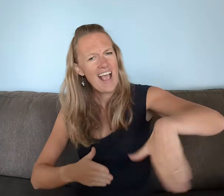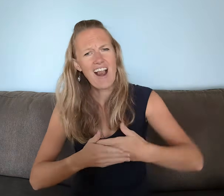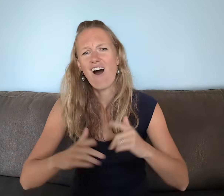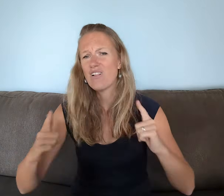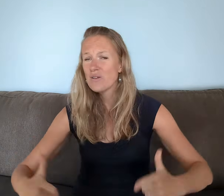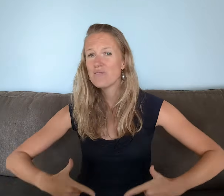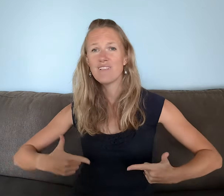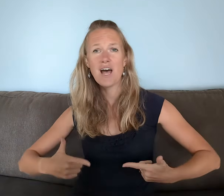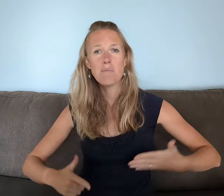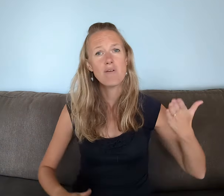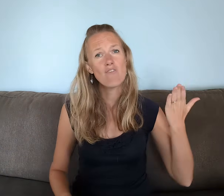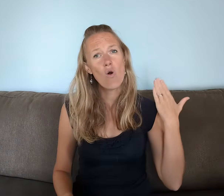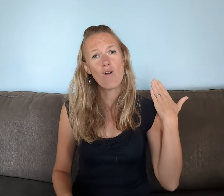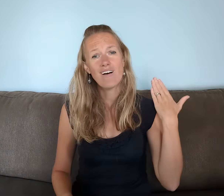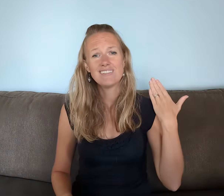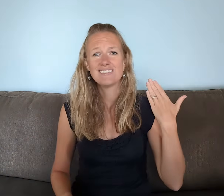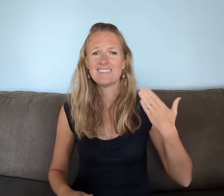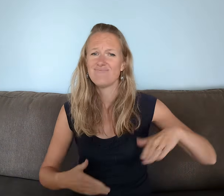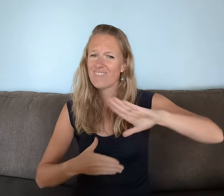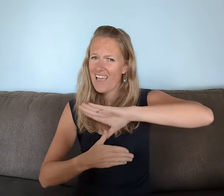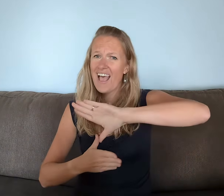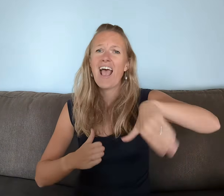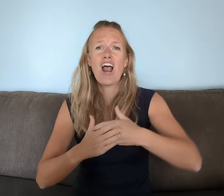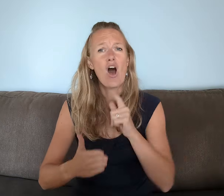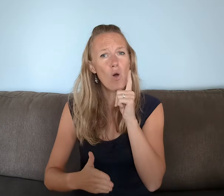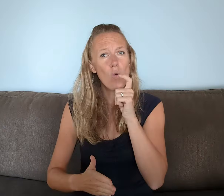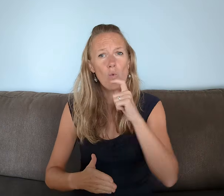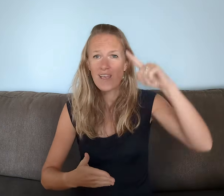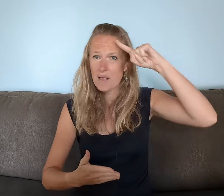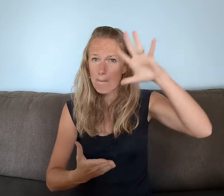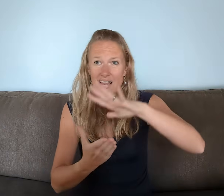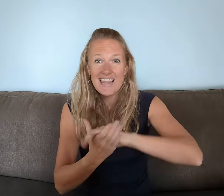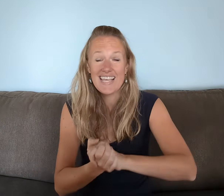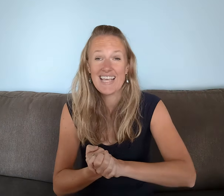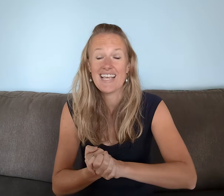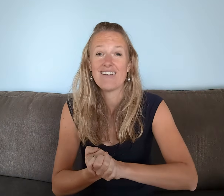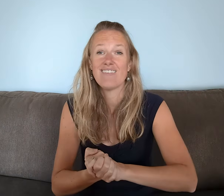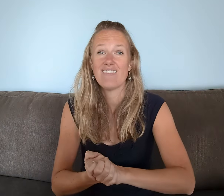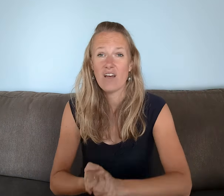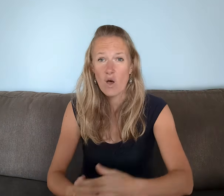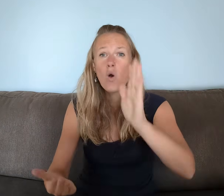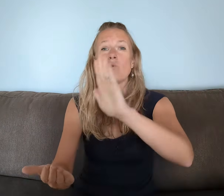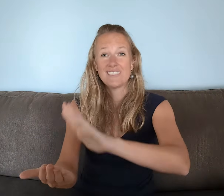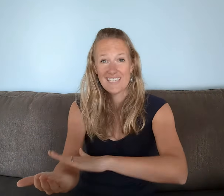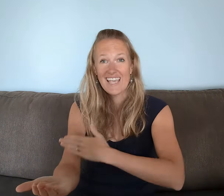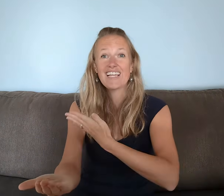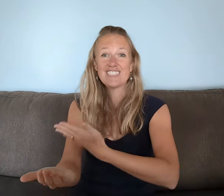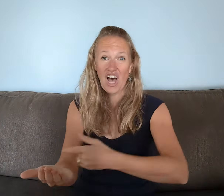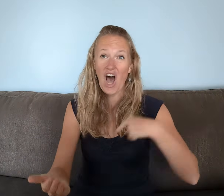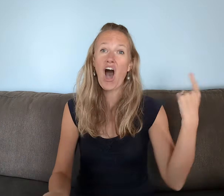And all who've gone before us and all who will believe will sing the